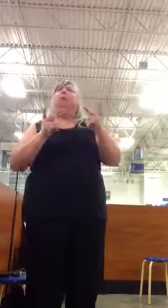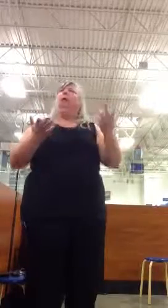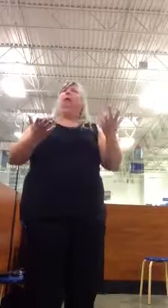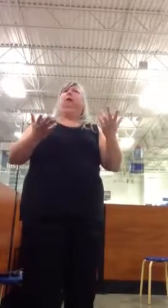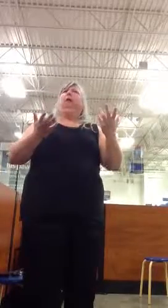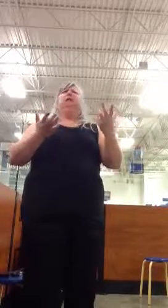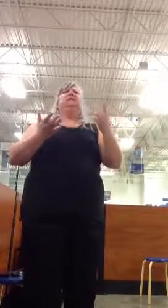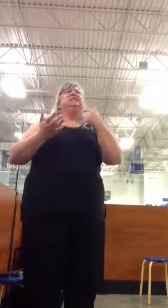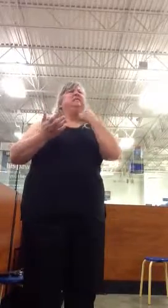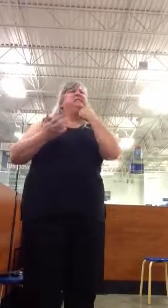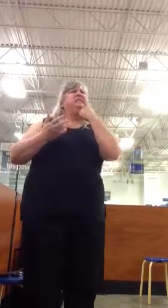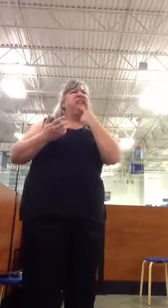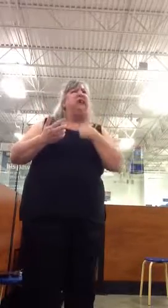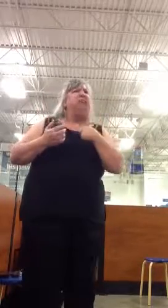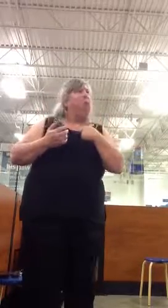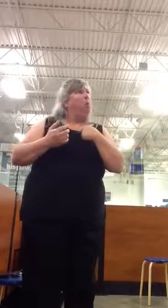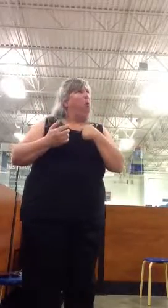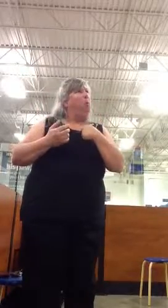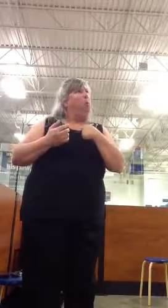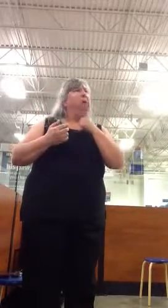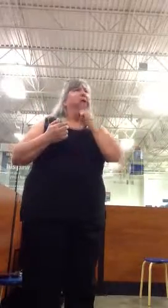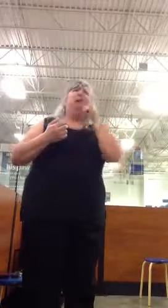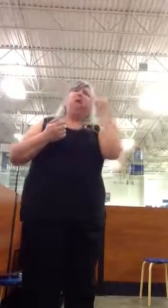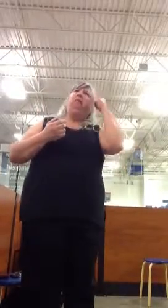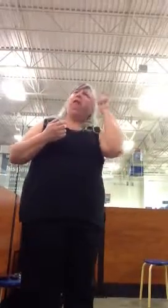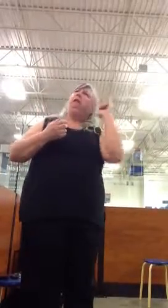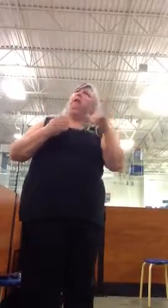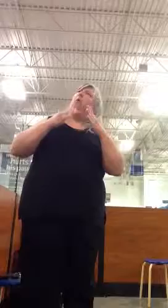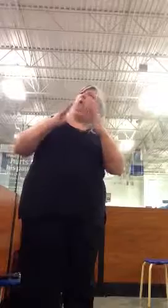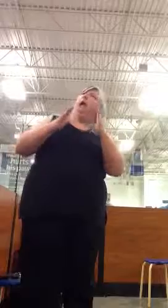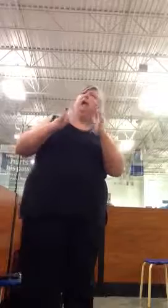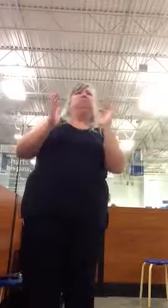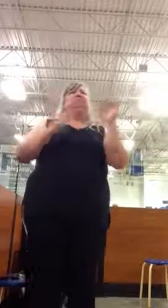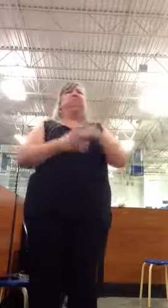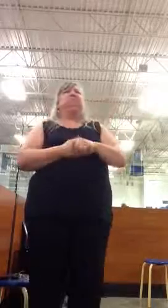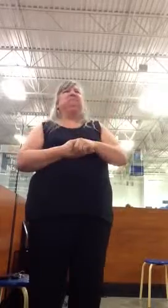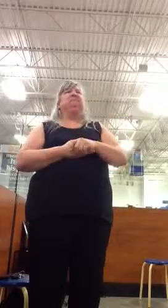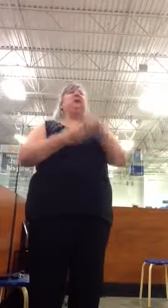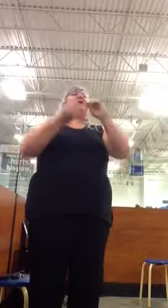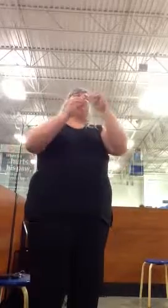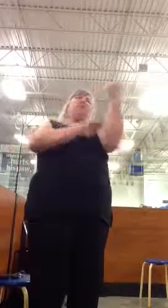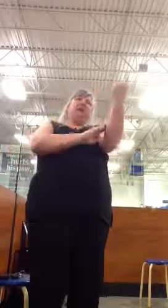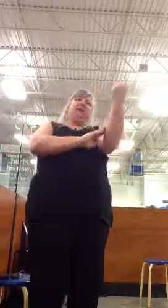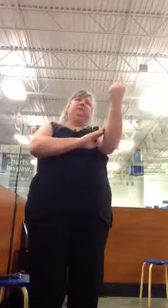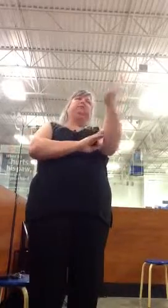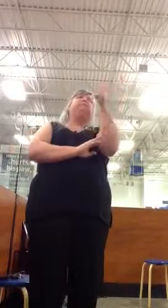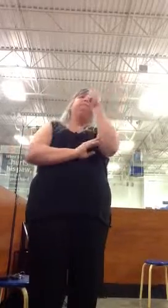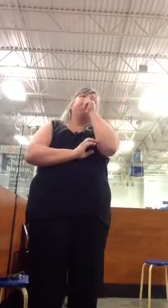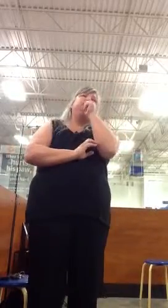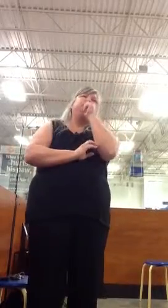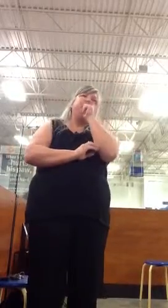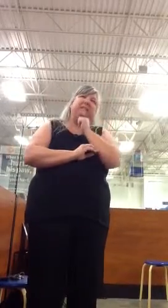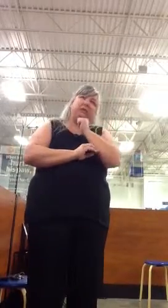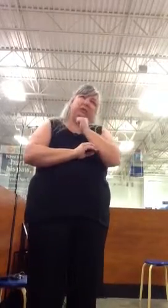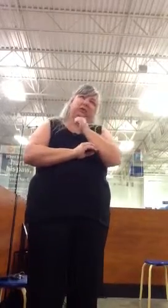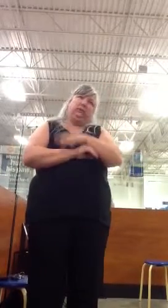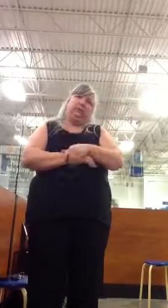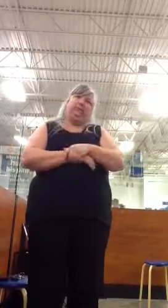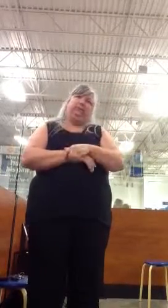that way. So we're going to go through it real quick. Number 1, be patient. Your dog